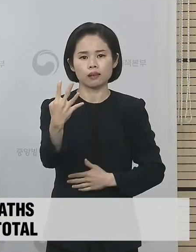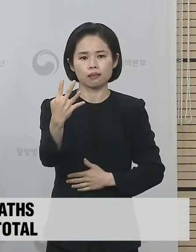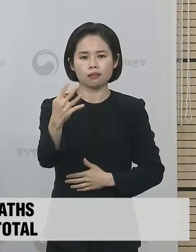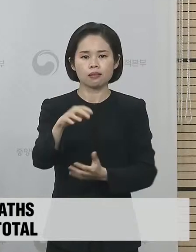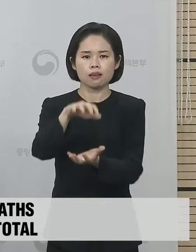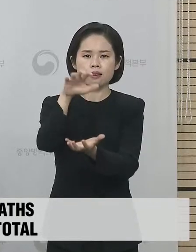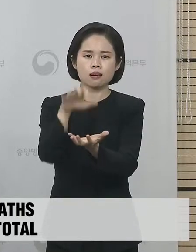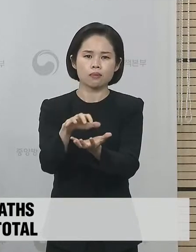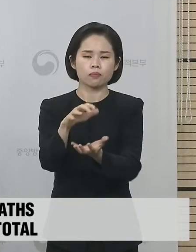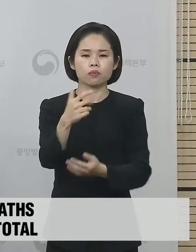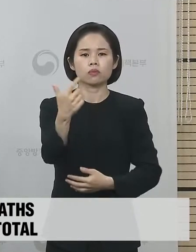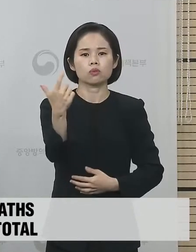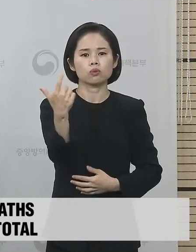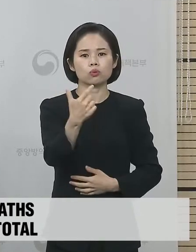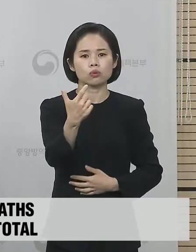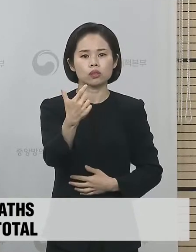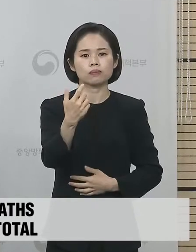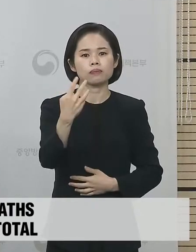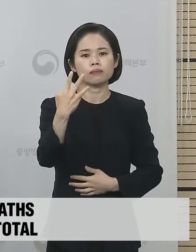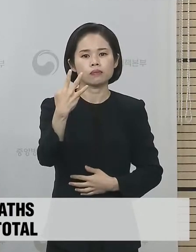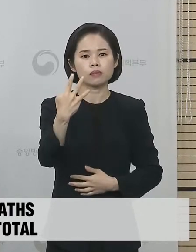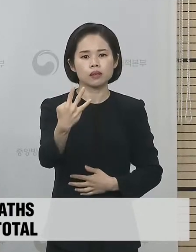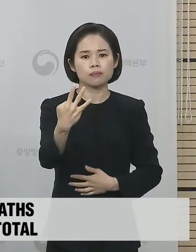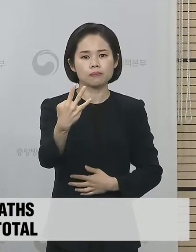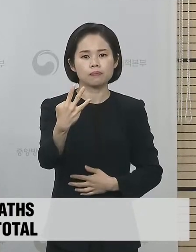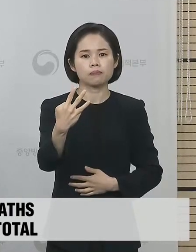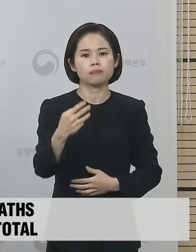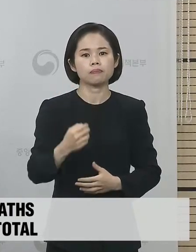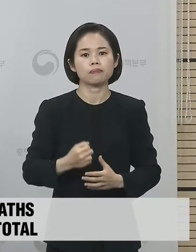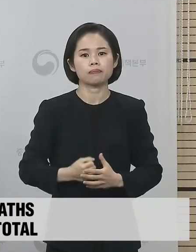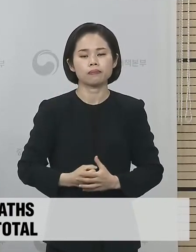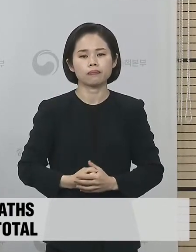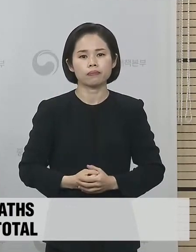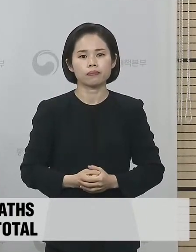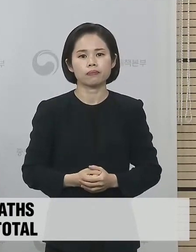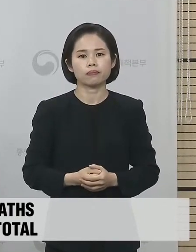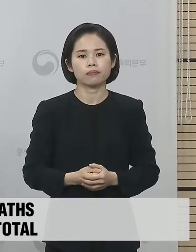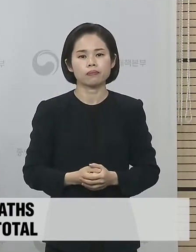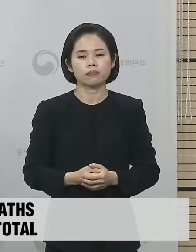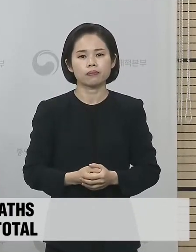cases. The total has now jumped to 63.